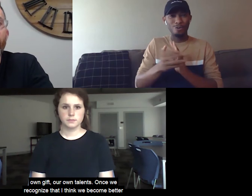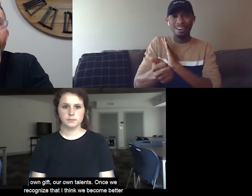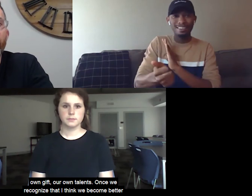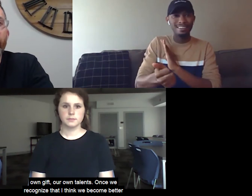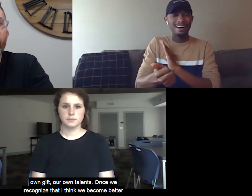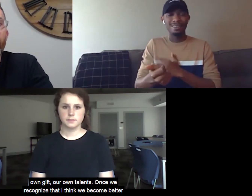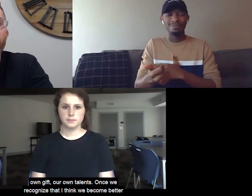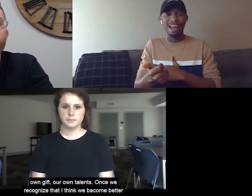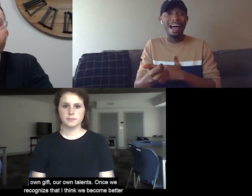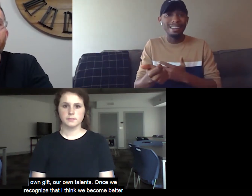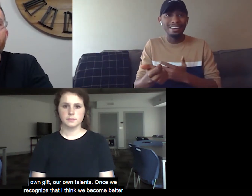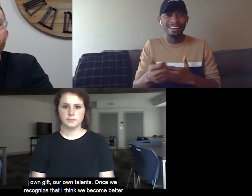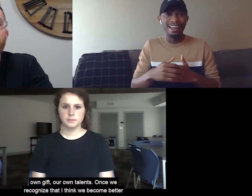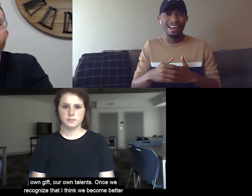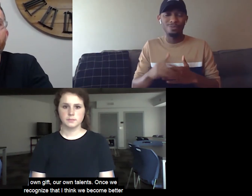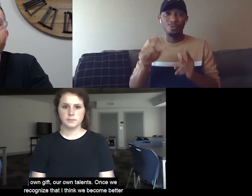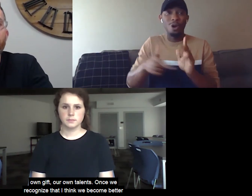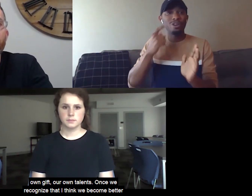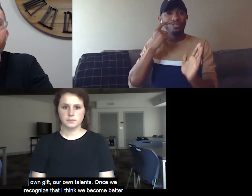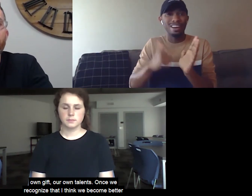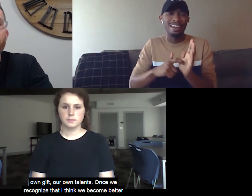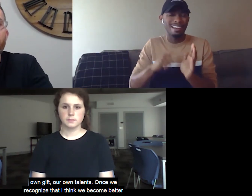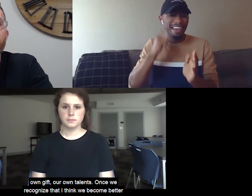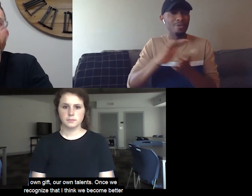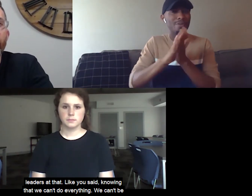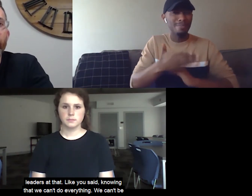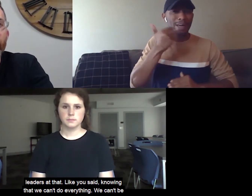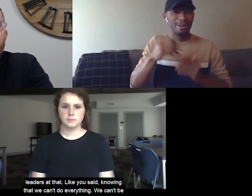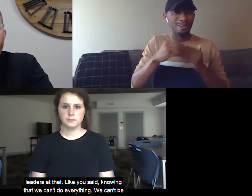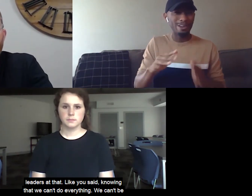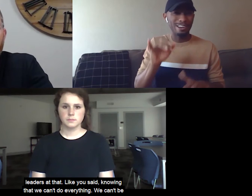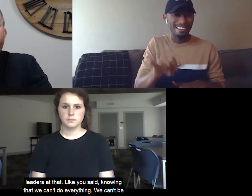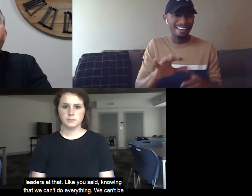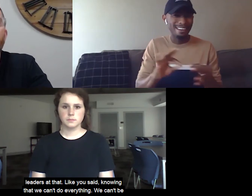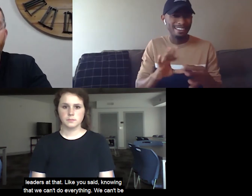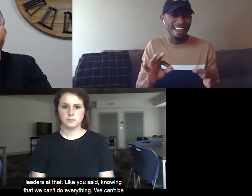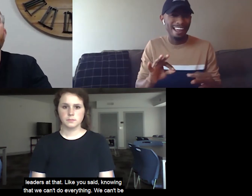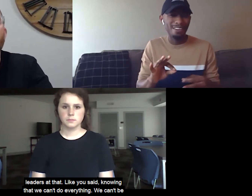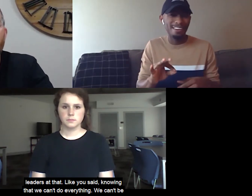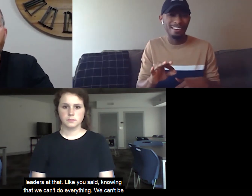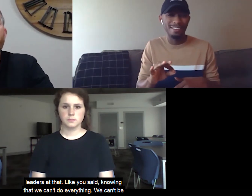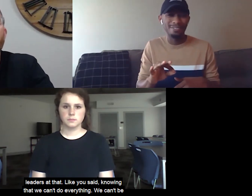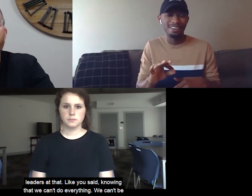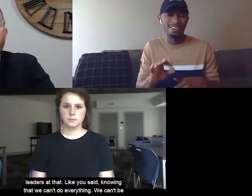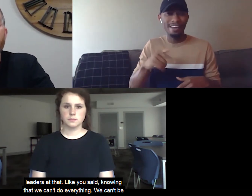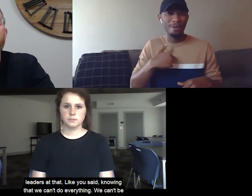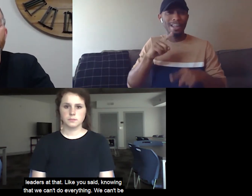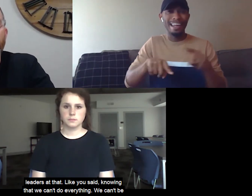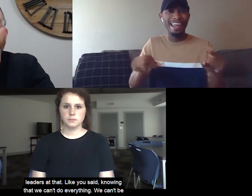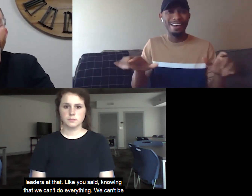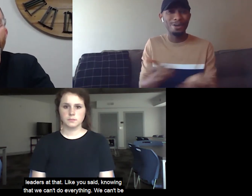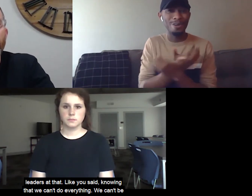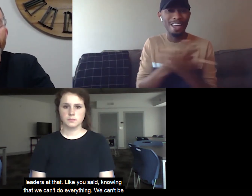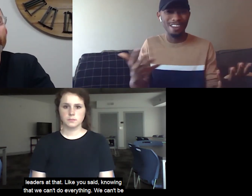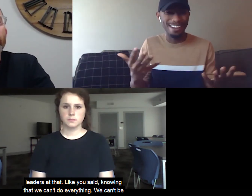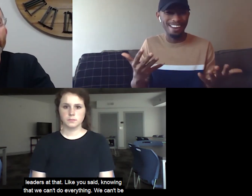own talent. And once we recognize that, I think we become better leaders at that, like you said, knowing that we